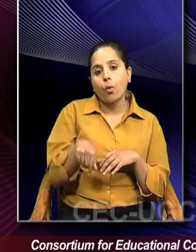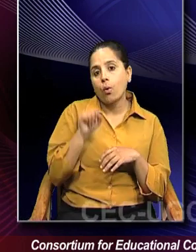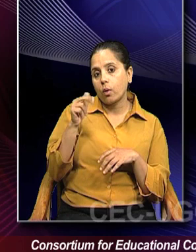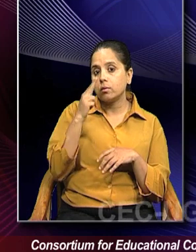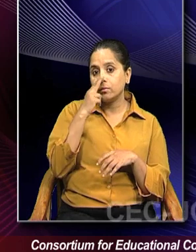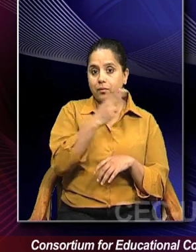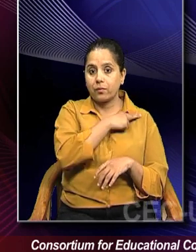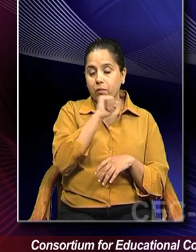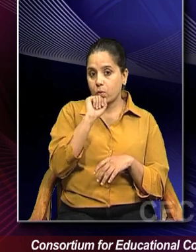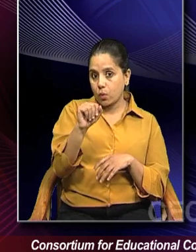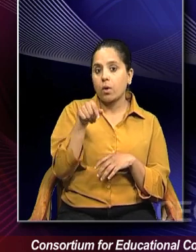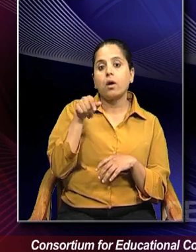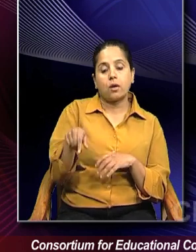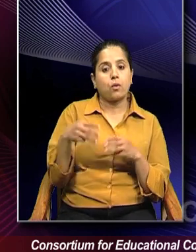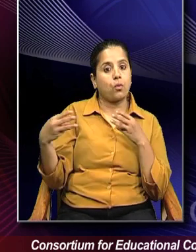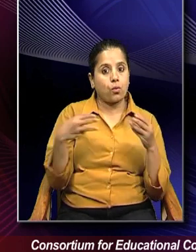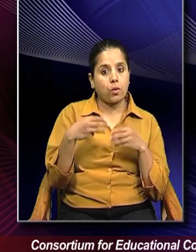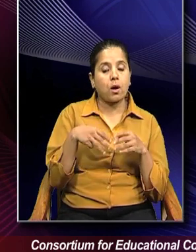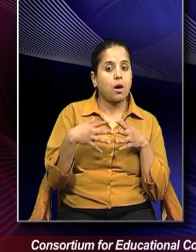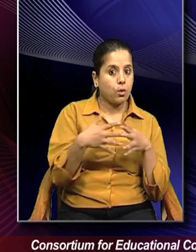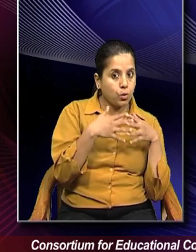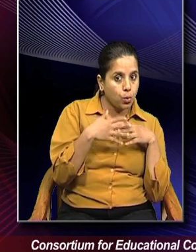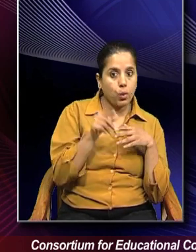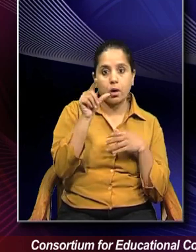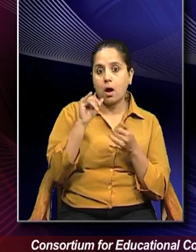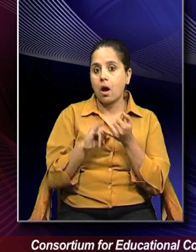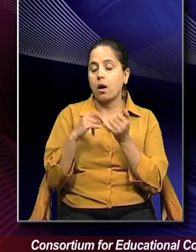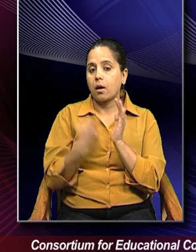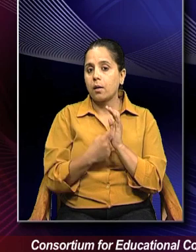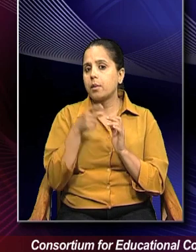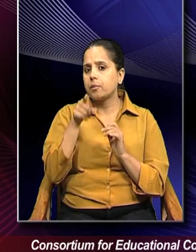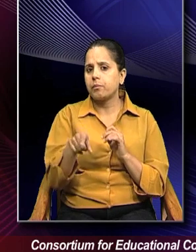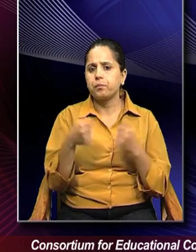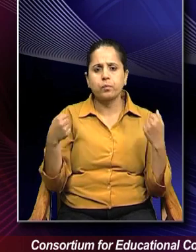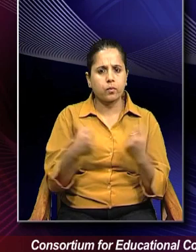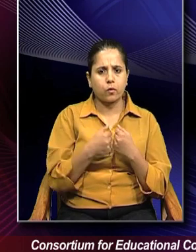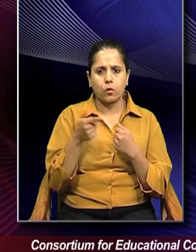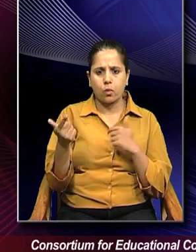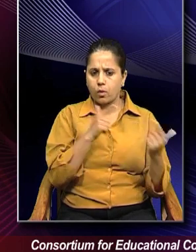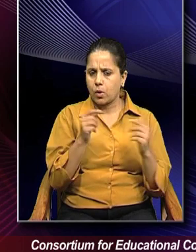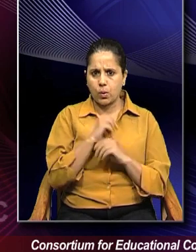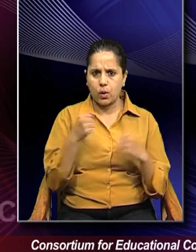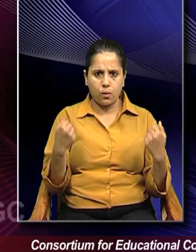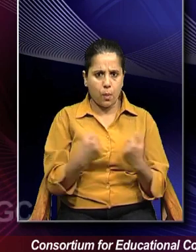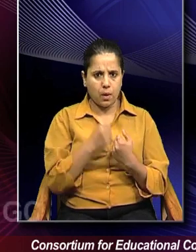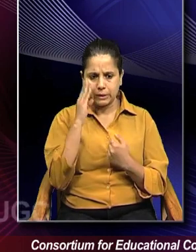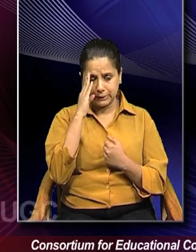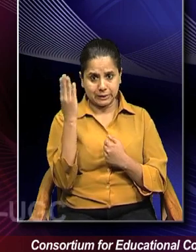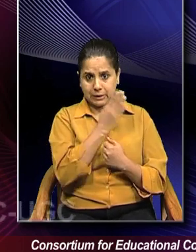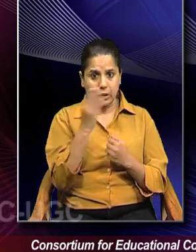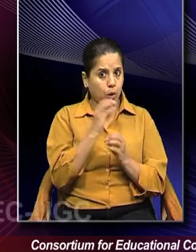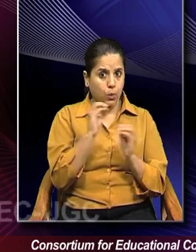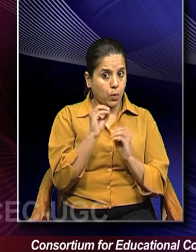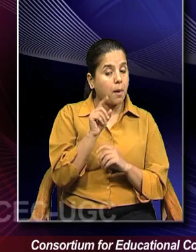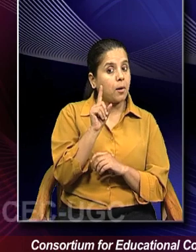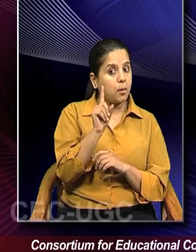War, although US and USSR were not fighting against each other directly,